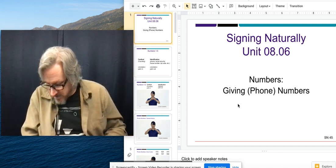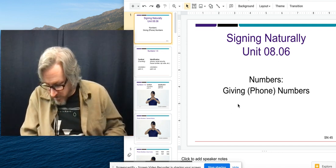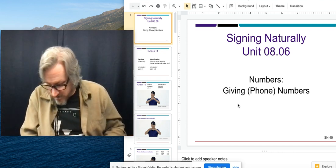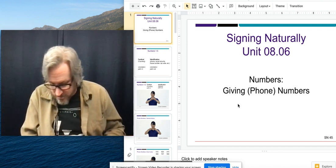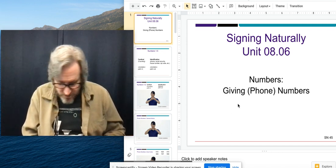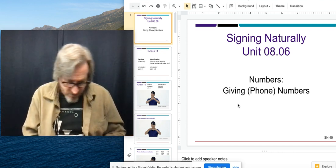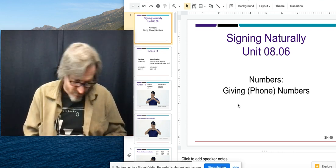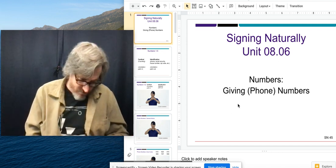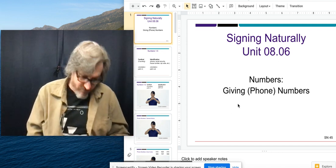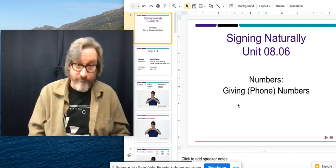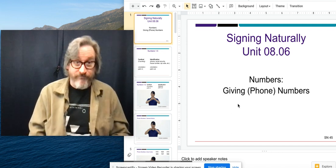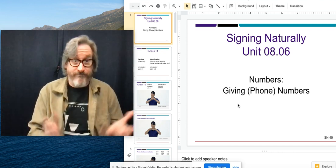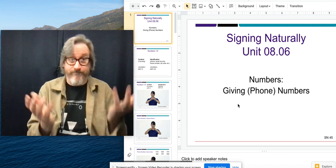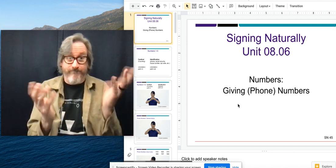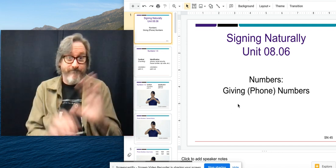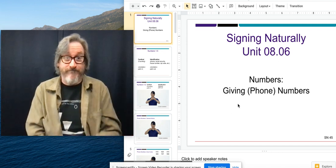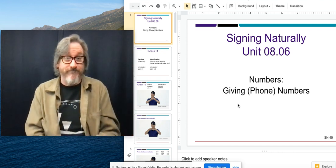Do